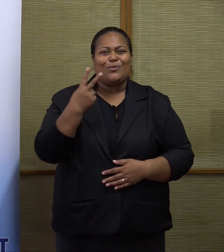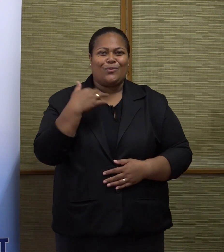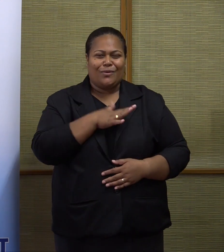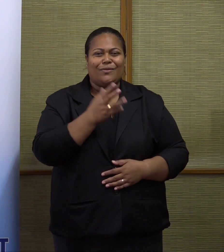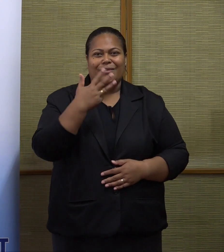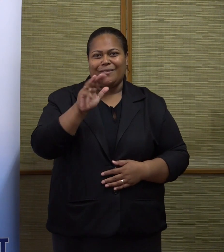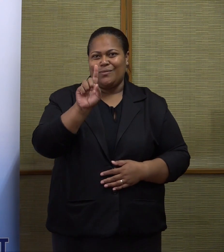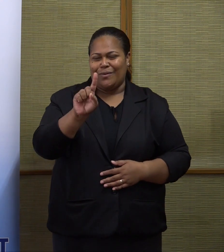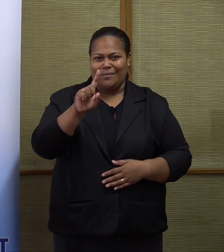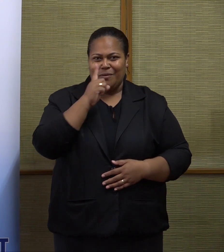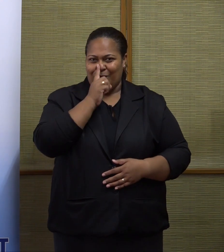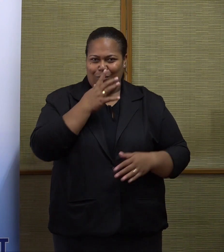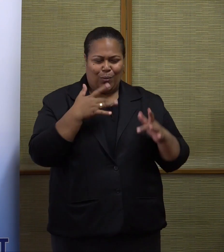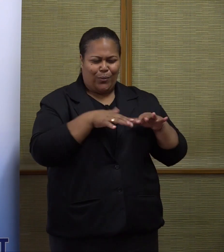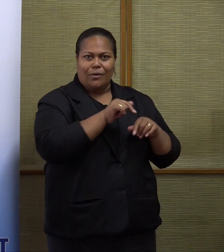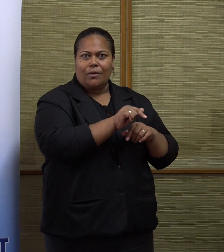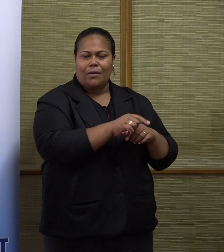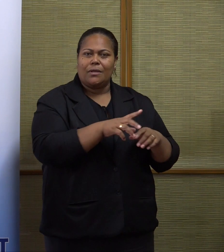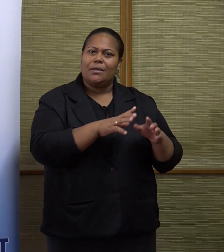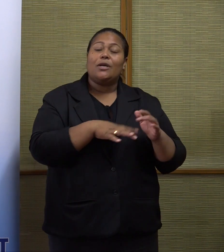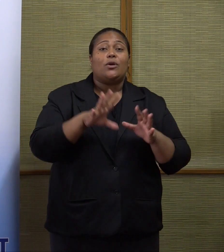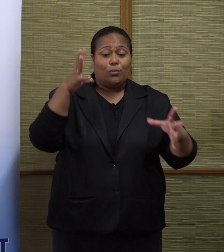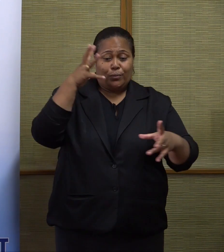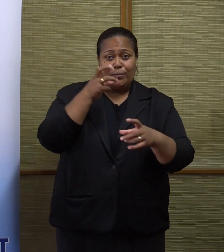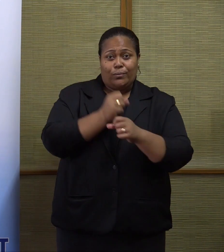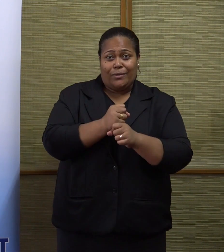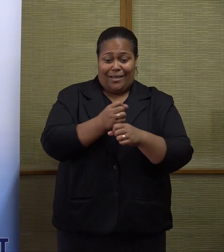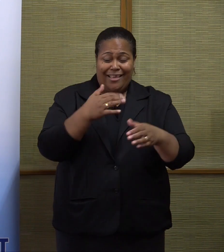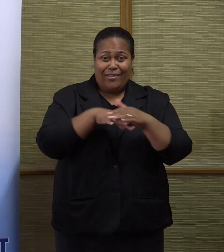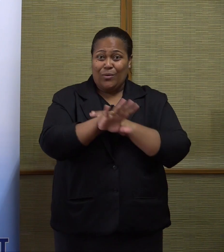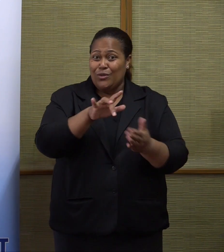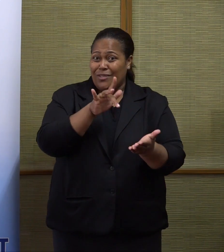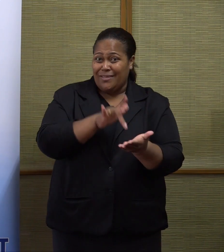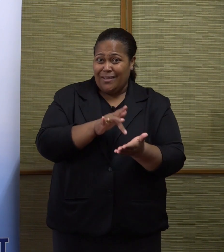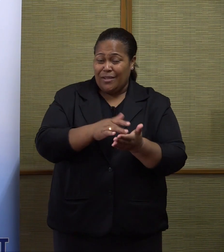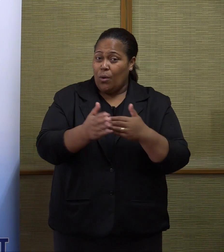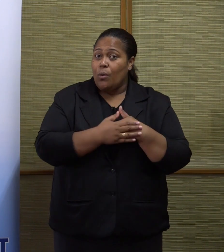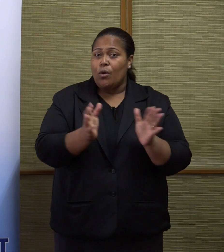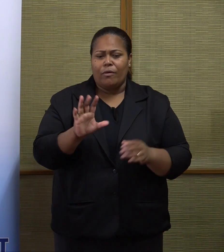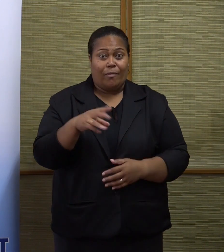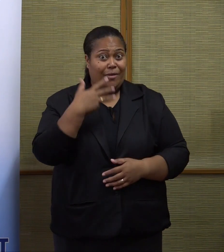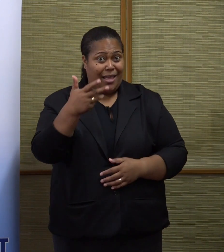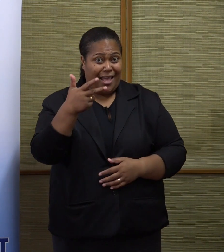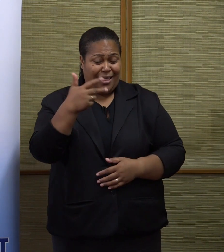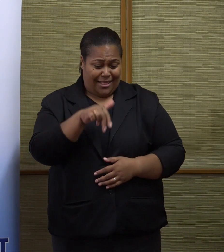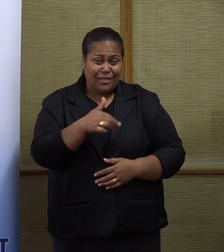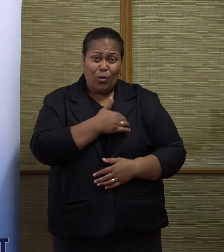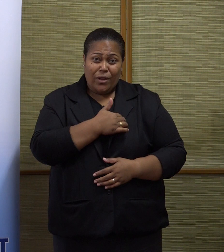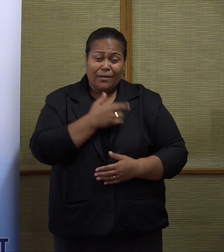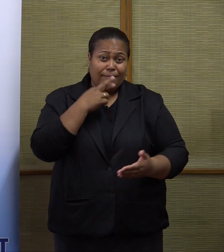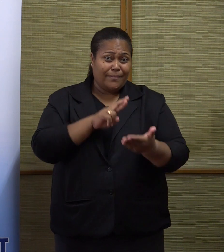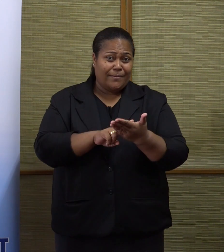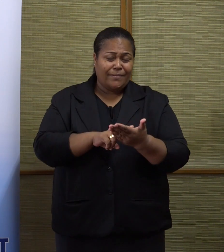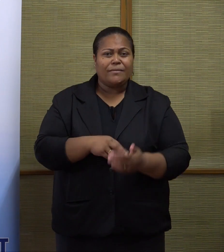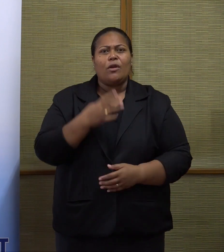2,291 evacuees. Ladies and gentlemen, that brings the total number of evacuation center currently open as of 8 a.m. report this